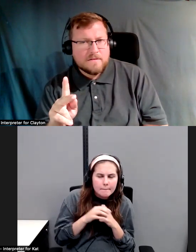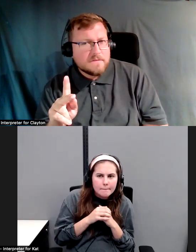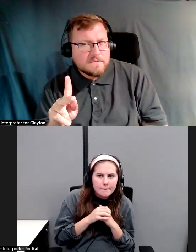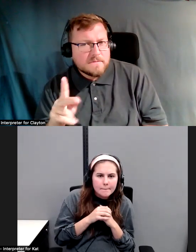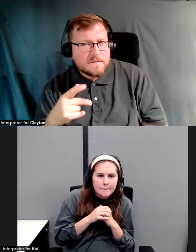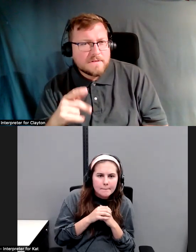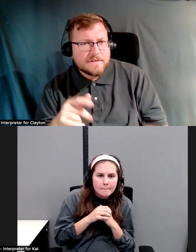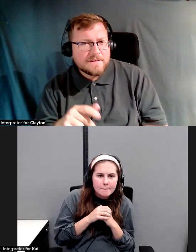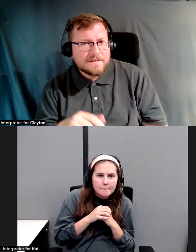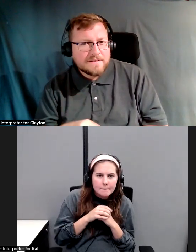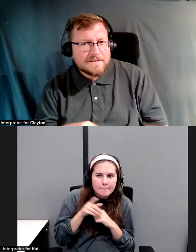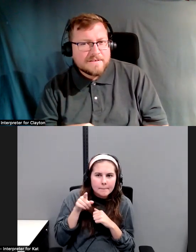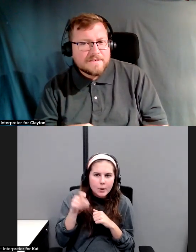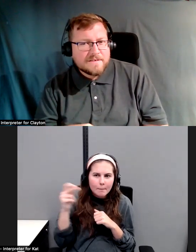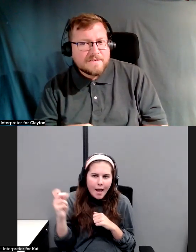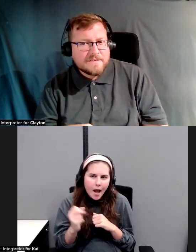Yeah, you're back.